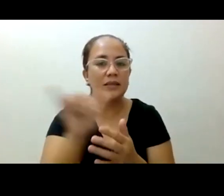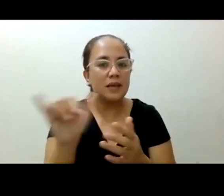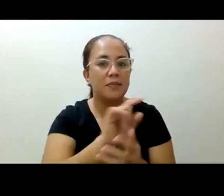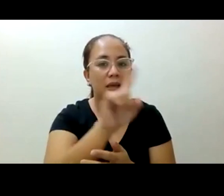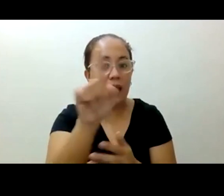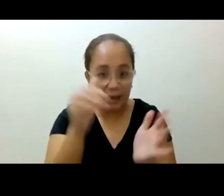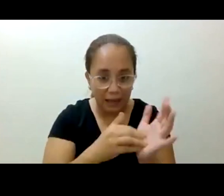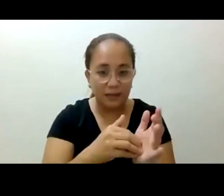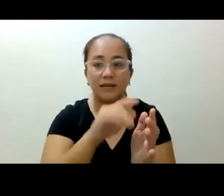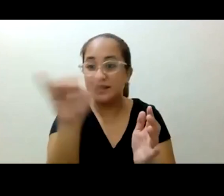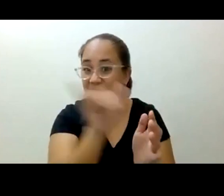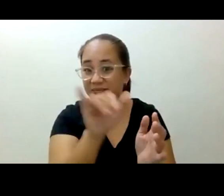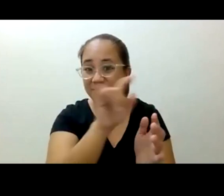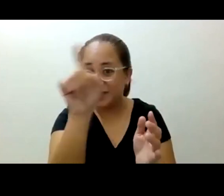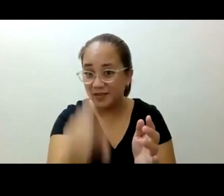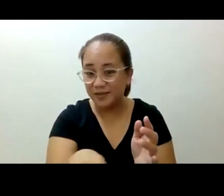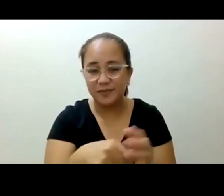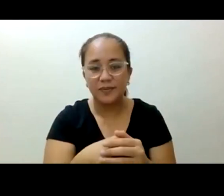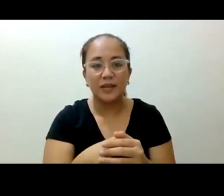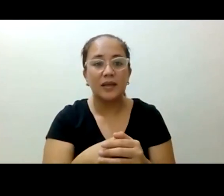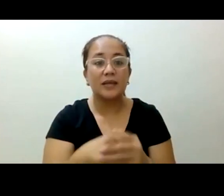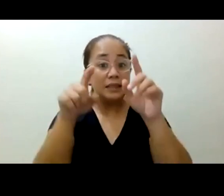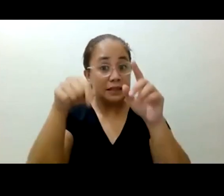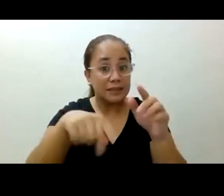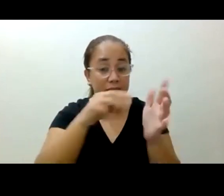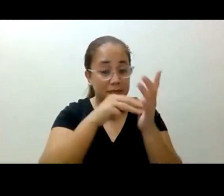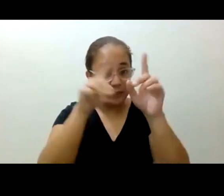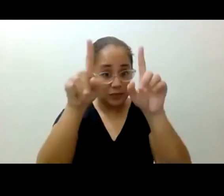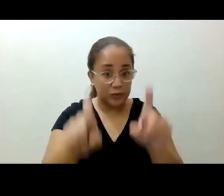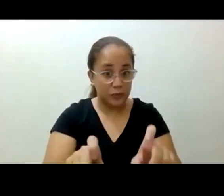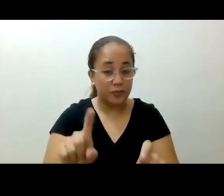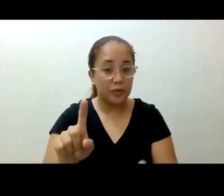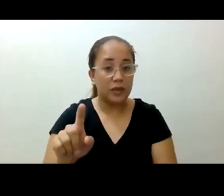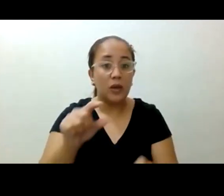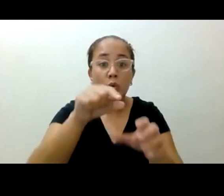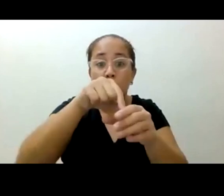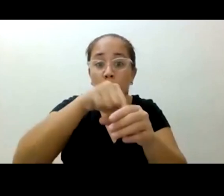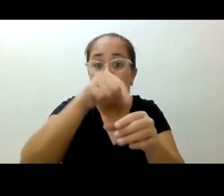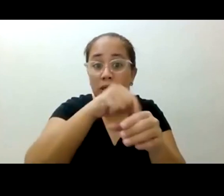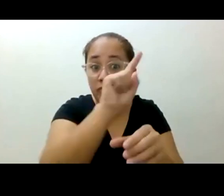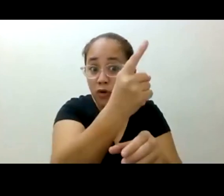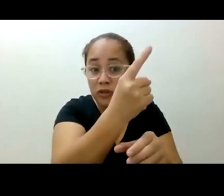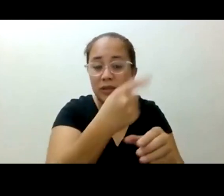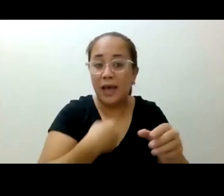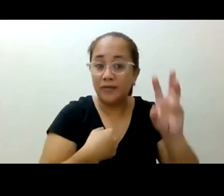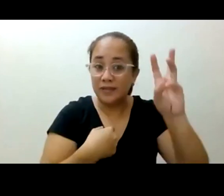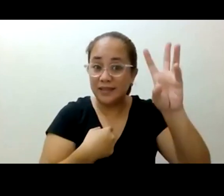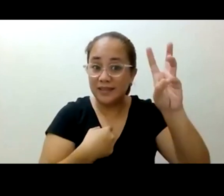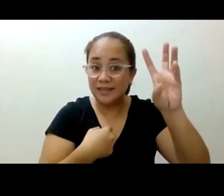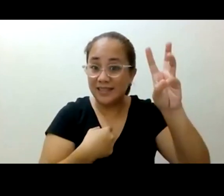again. So on this test, the first quiz, we had 16 questions.